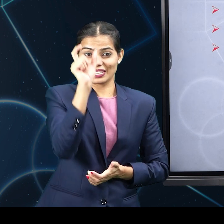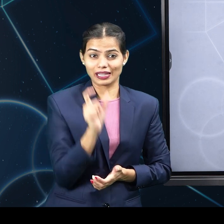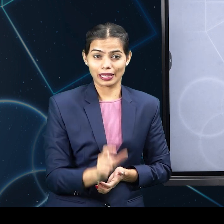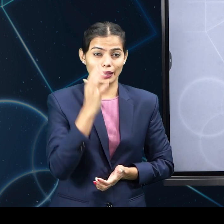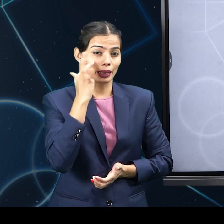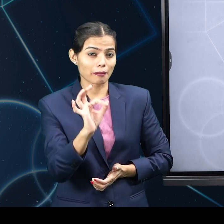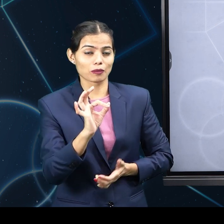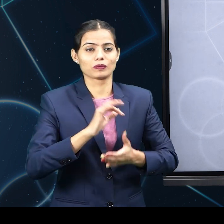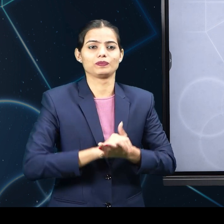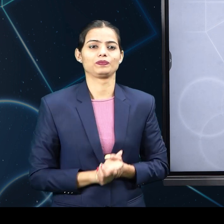Keywords.